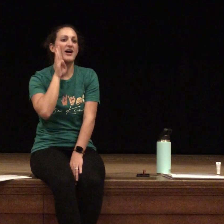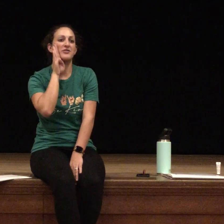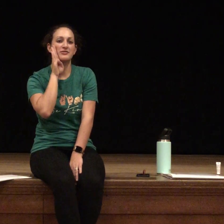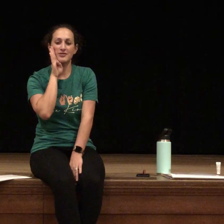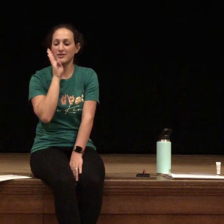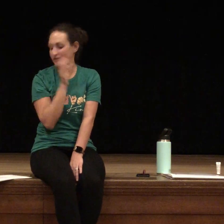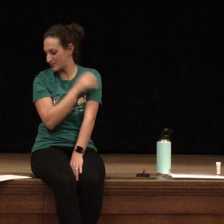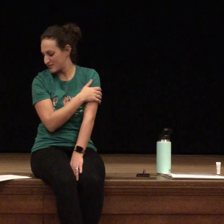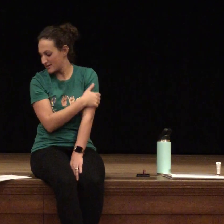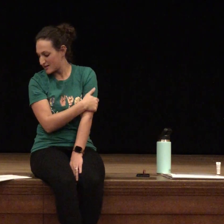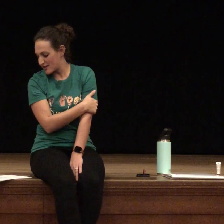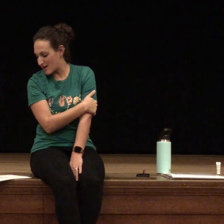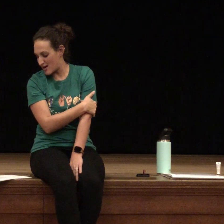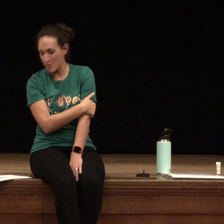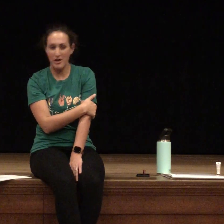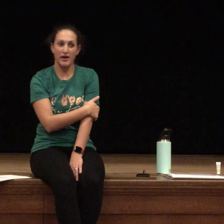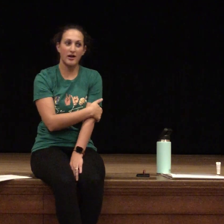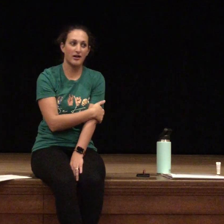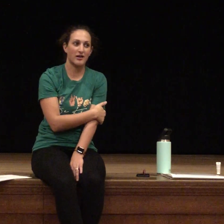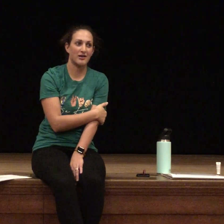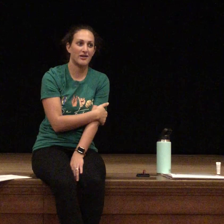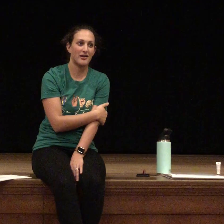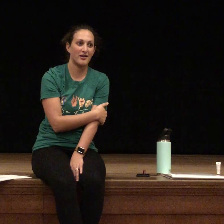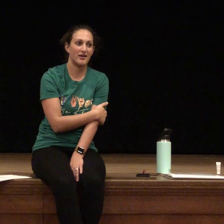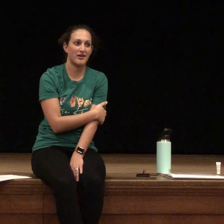Brown, good. Pink.